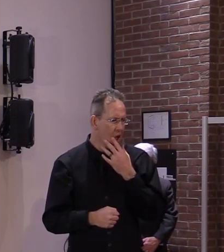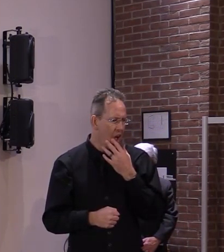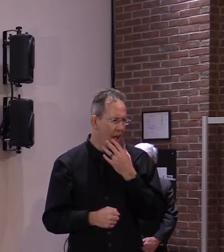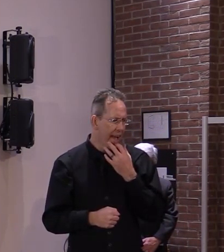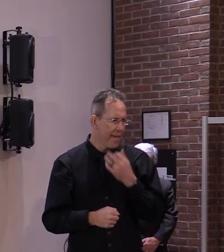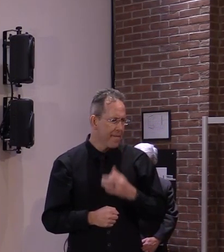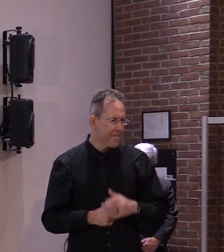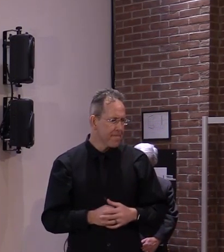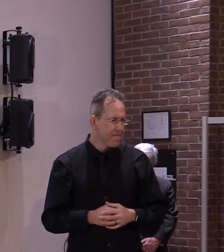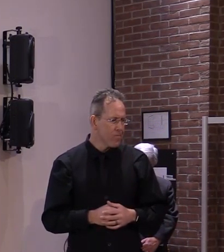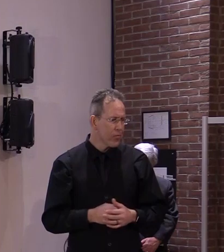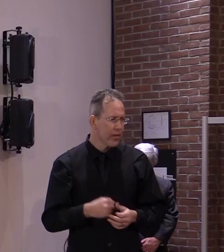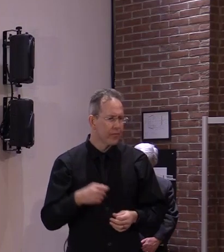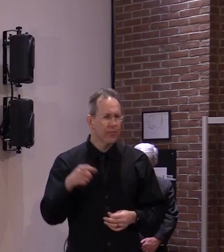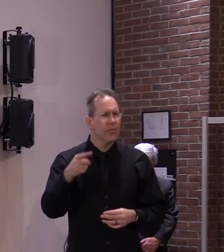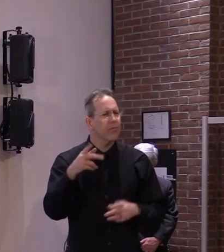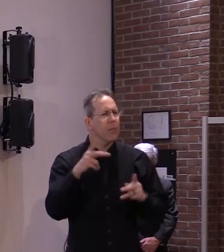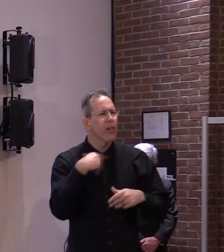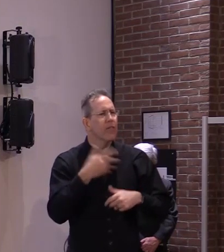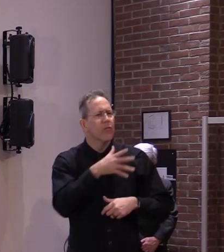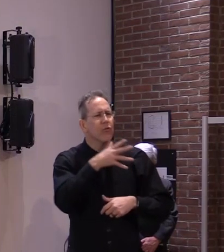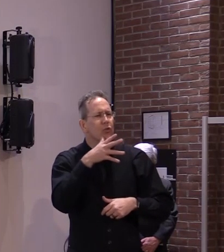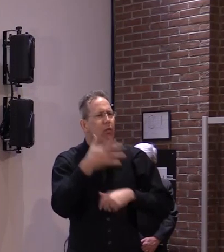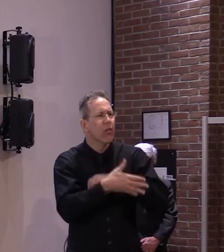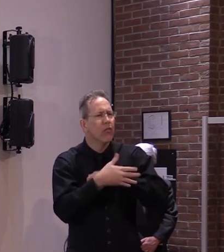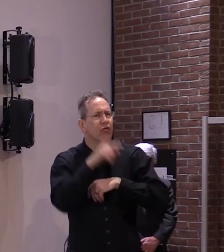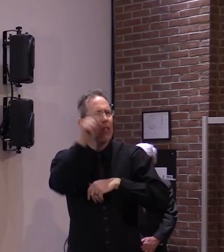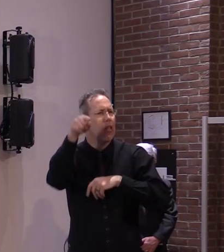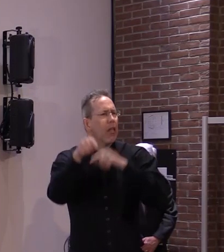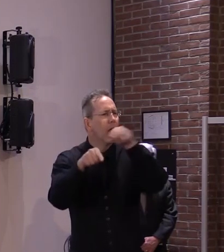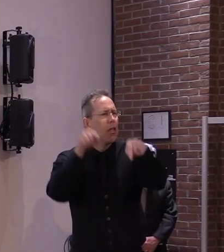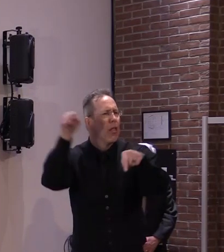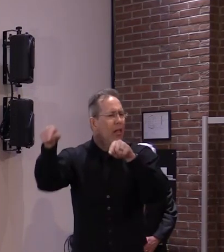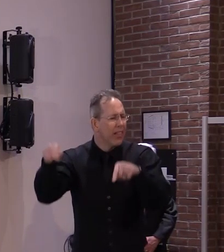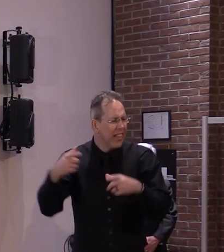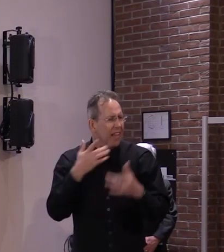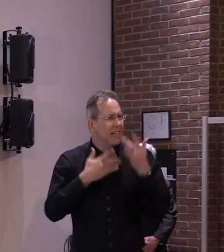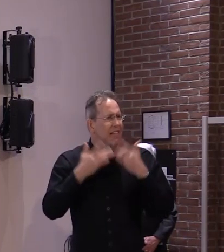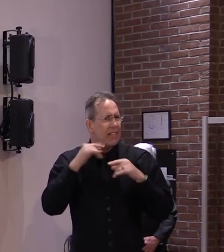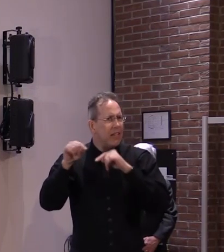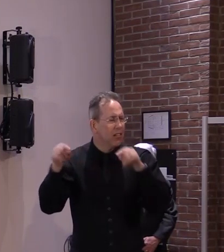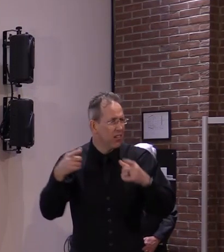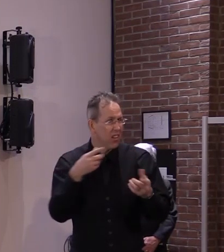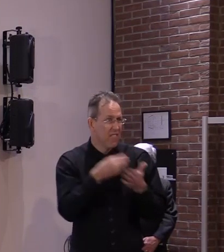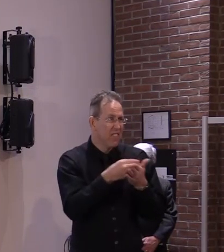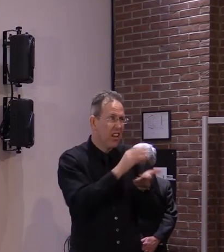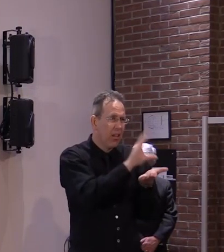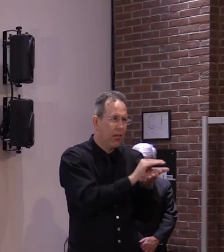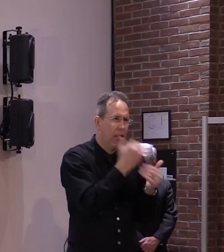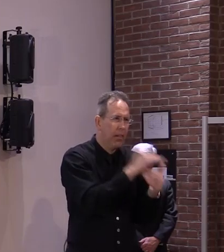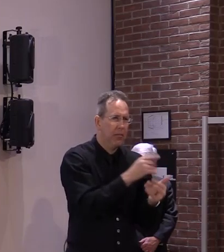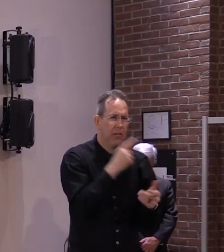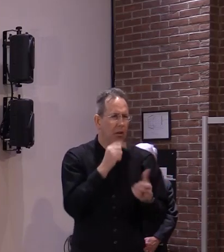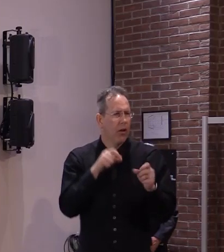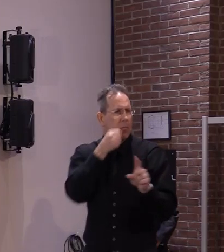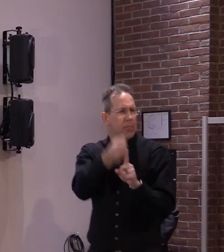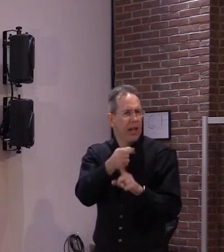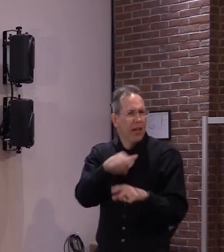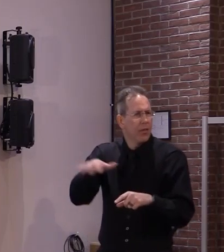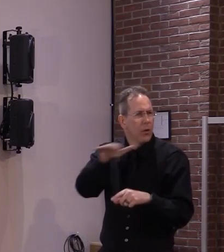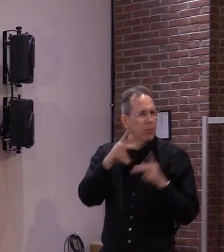Yeah, it's a fairly complex study, and certainly one of the findings of the study is that the